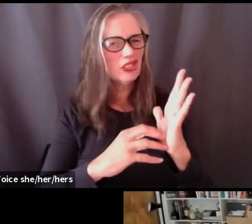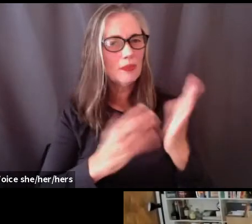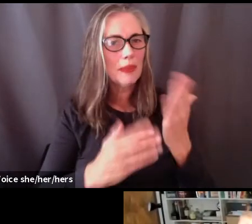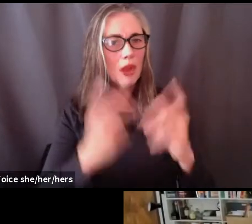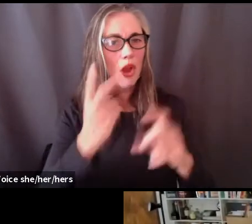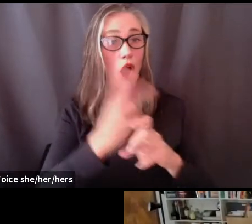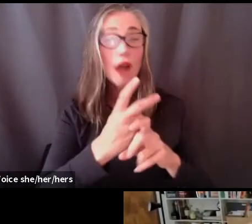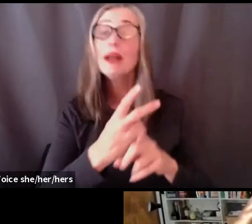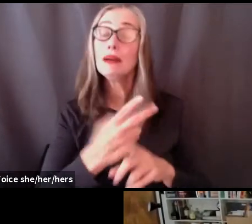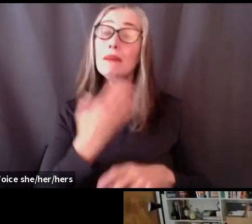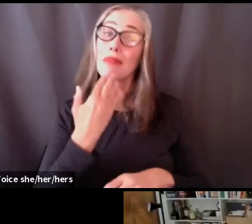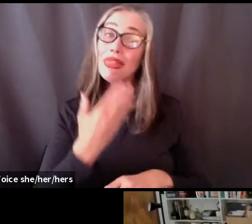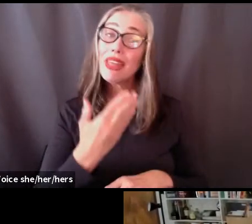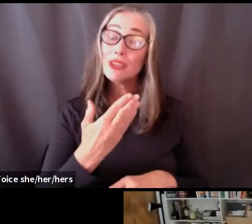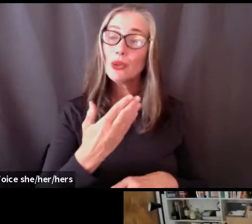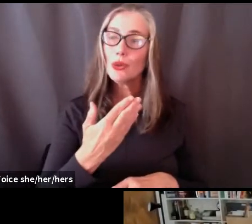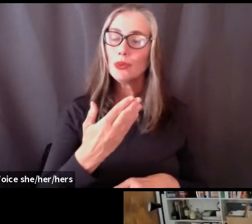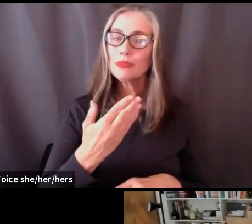offer.